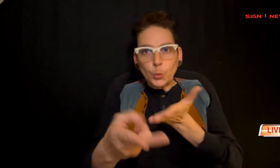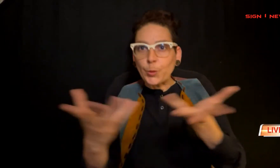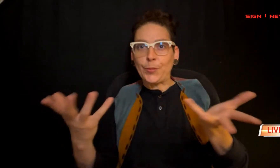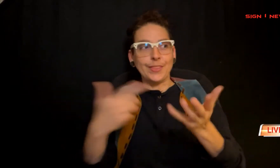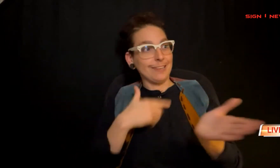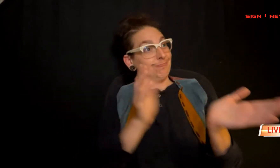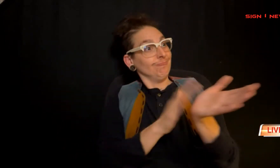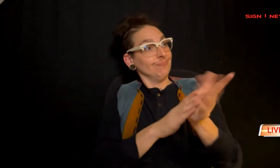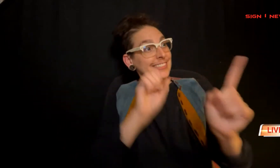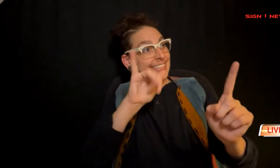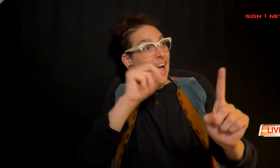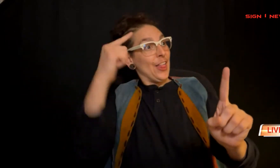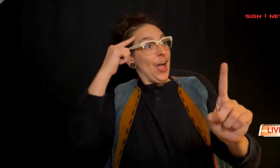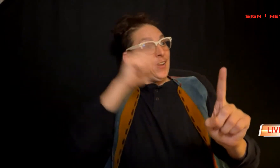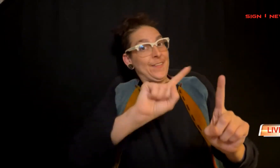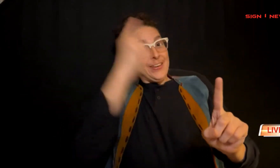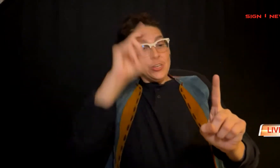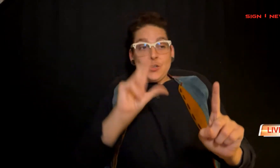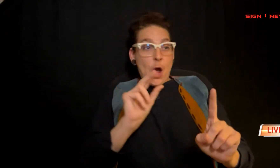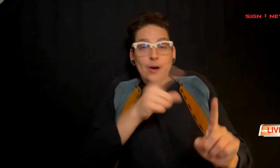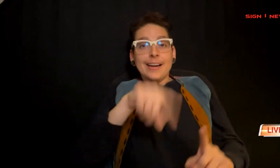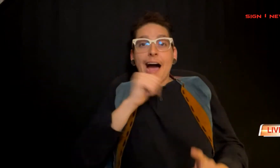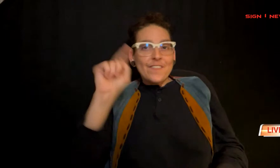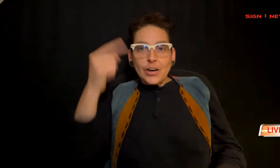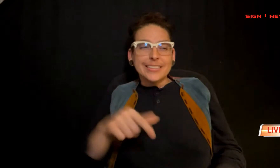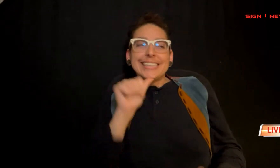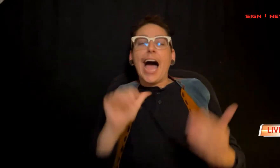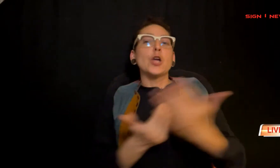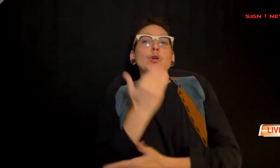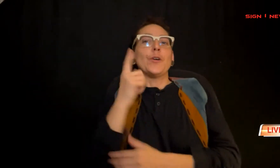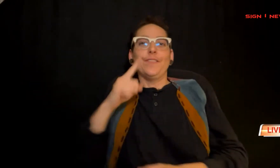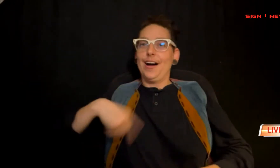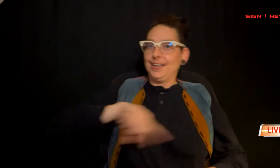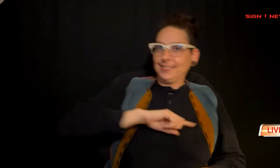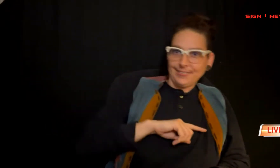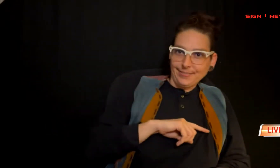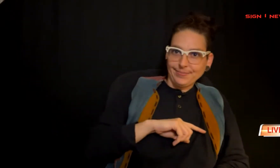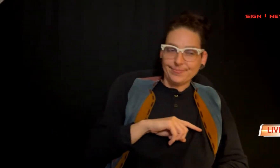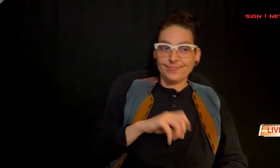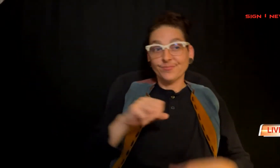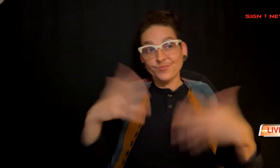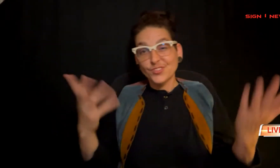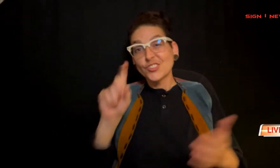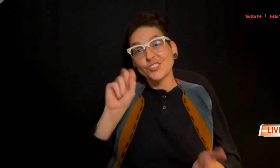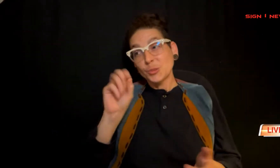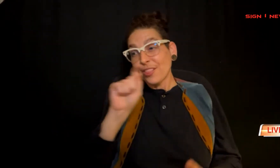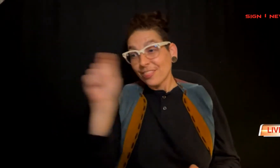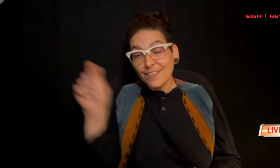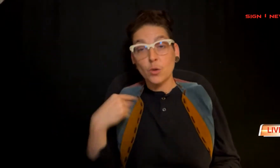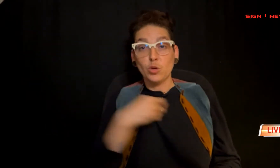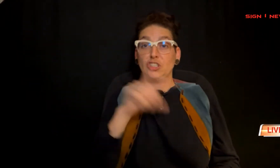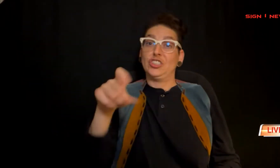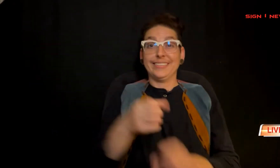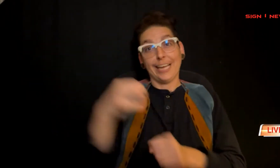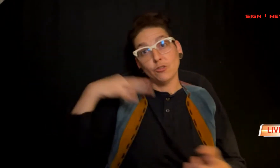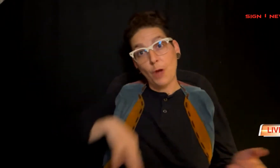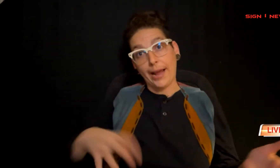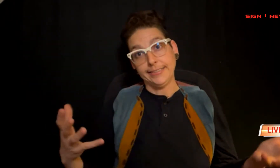I'm not being negative. I'm just telling you the truth. I applaud Sean, but it's not a new concept for deaf